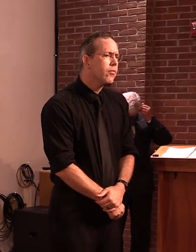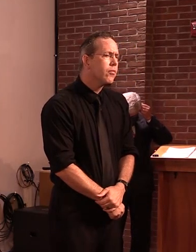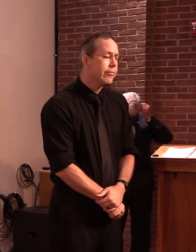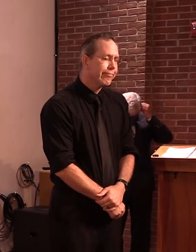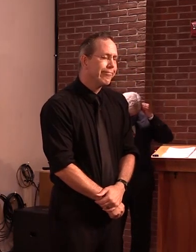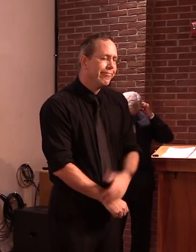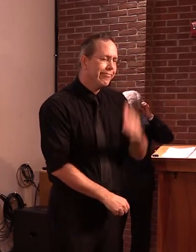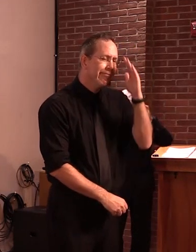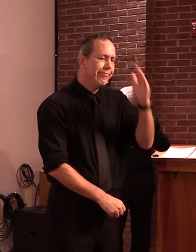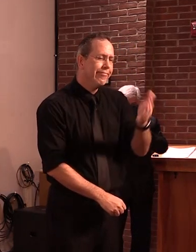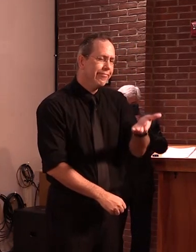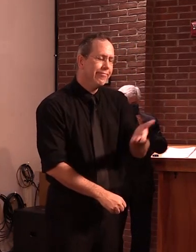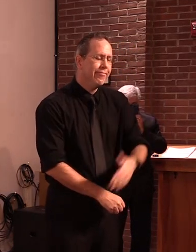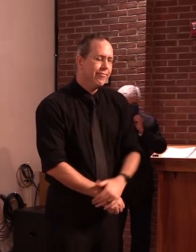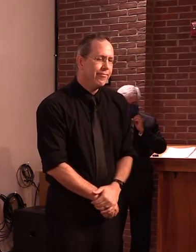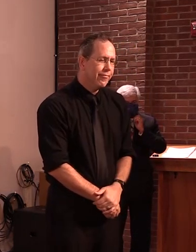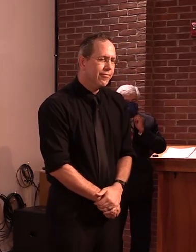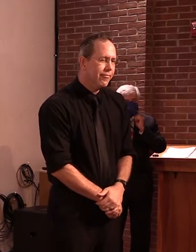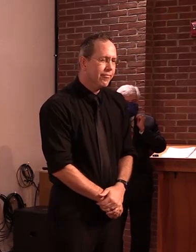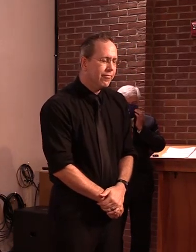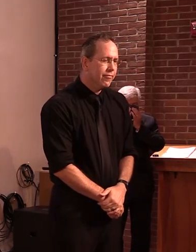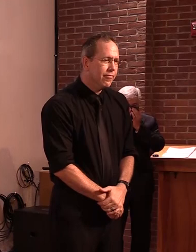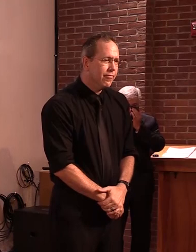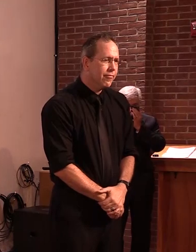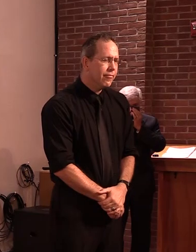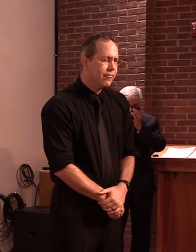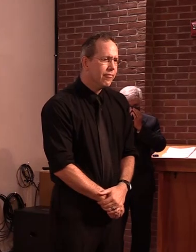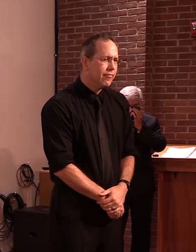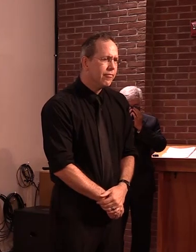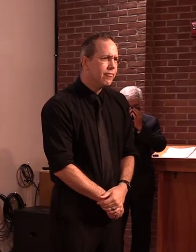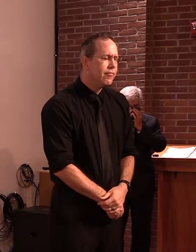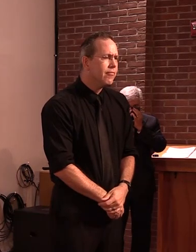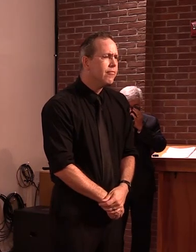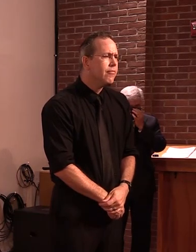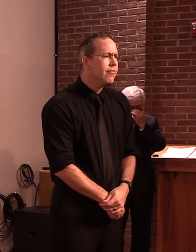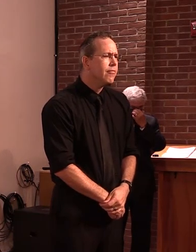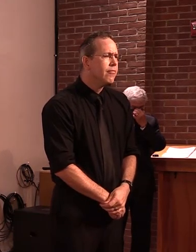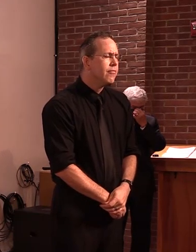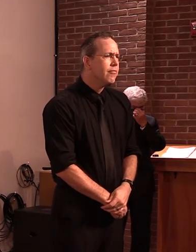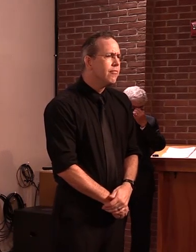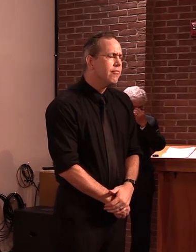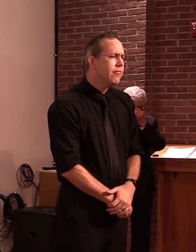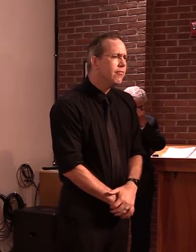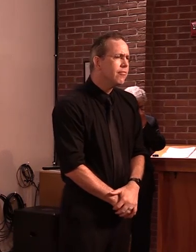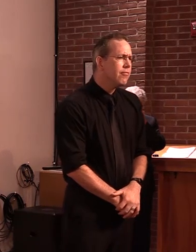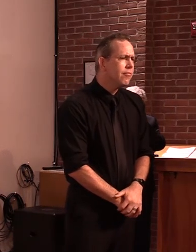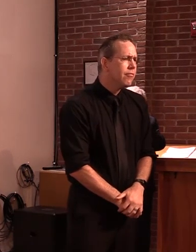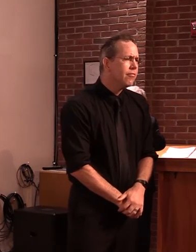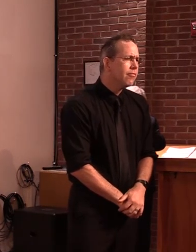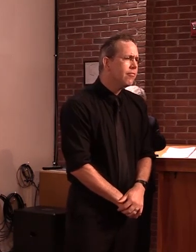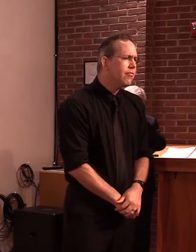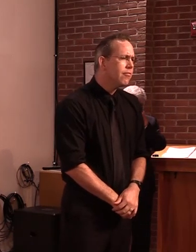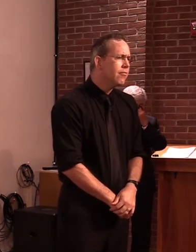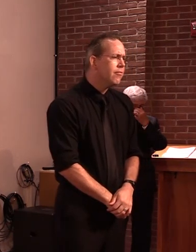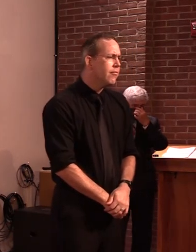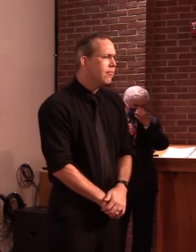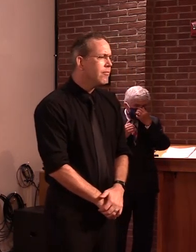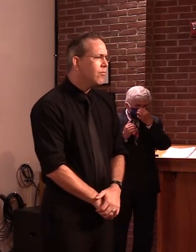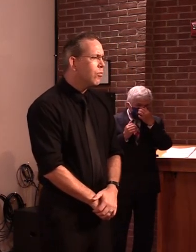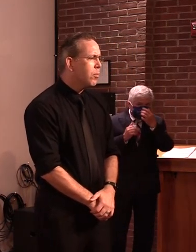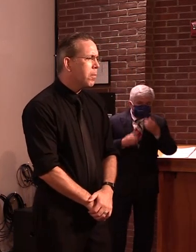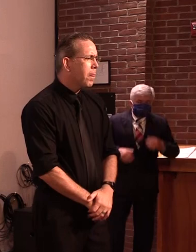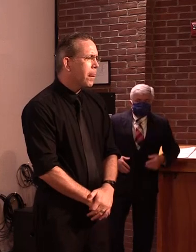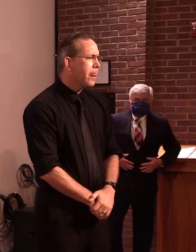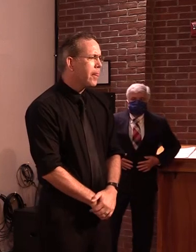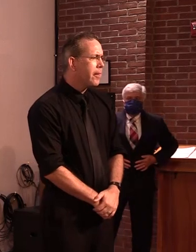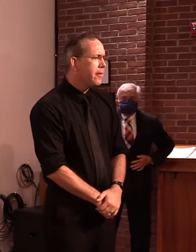Good morning. Based on, if my math and the numbers presented by Commissioner Pichak are correct, a mask mandate